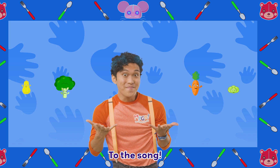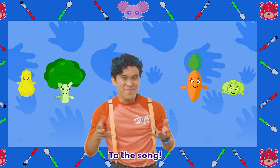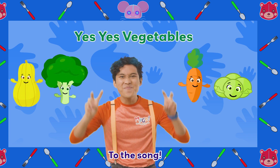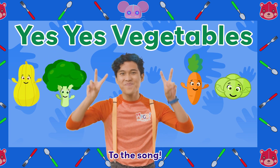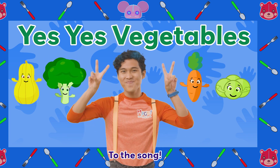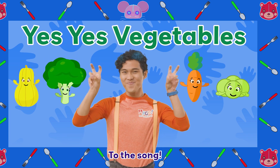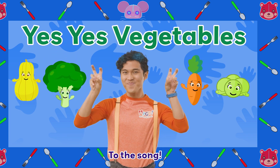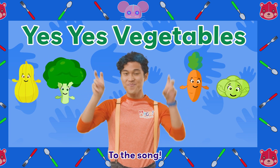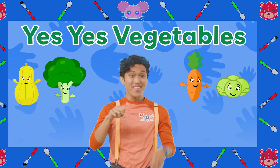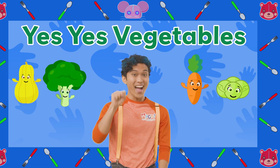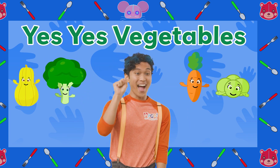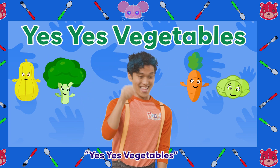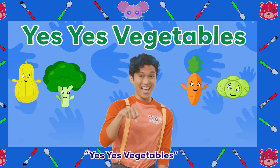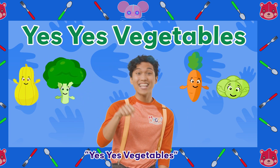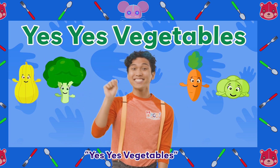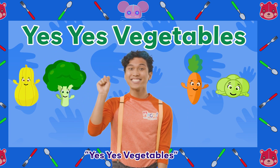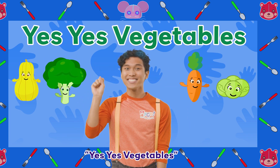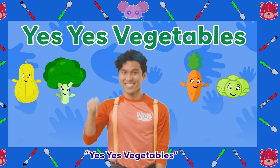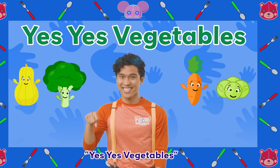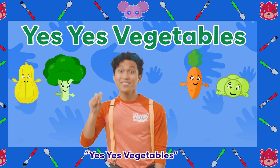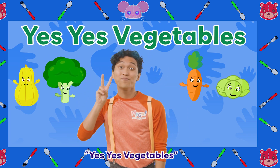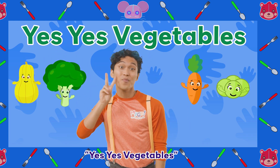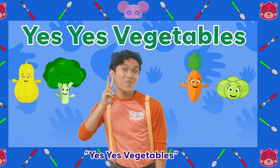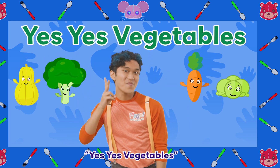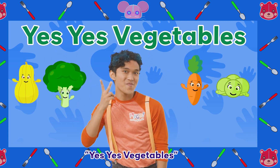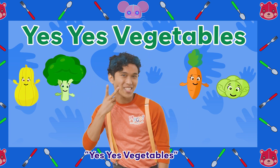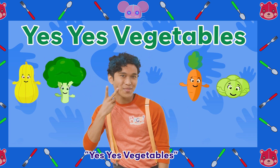song, Yes, Yes, Vegetables.